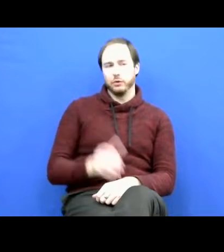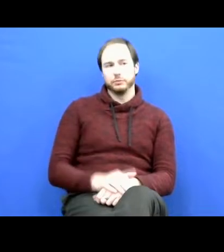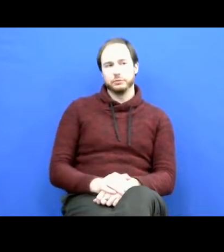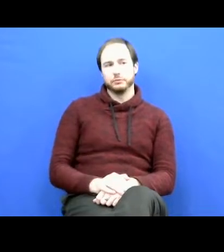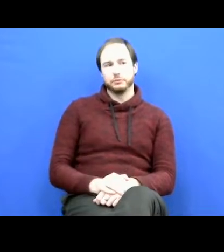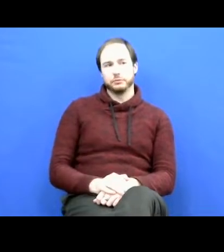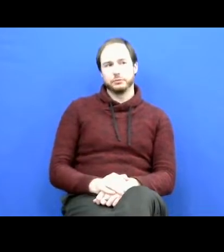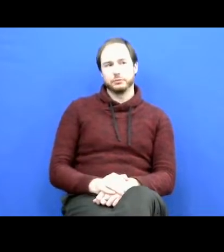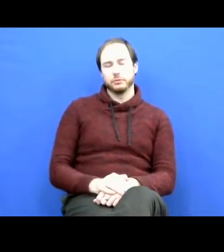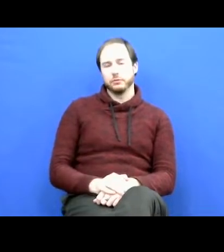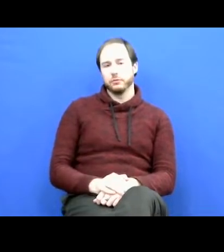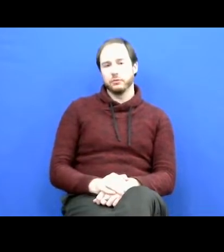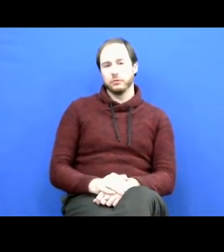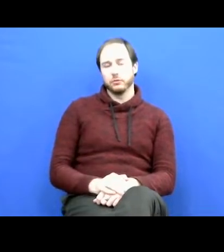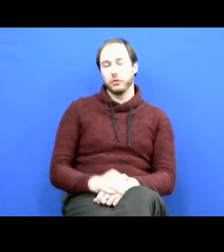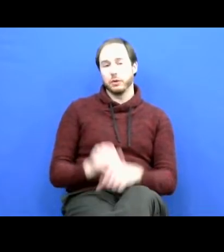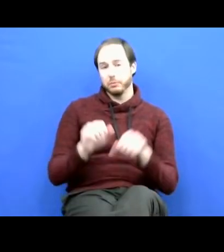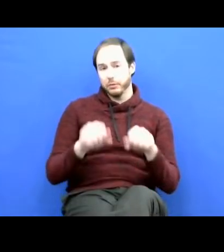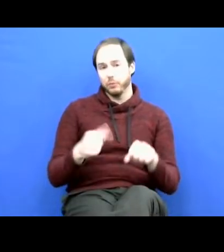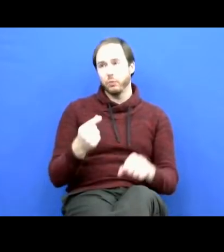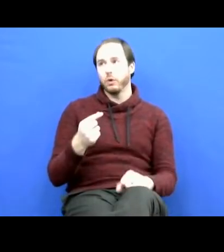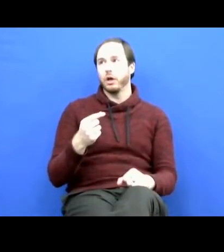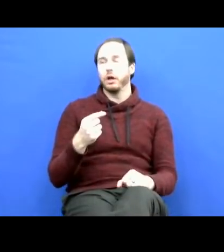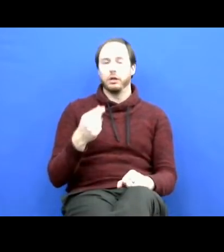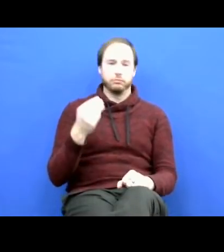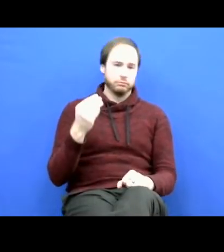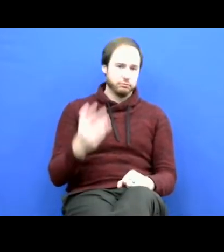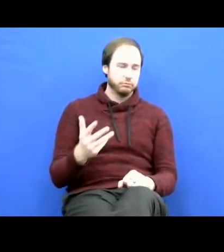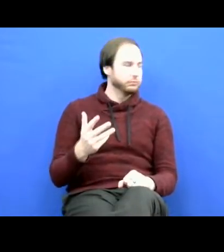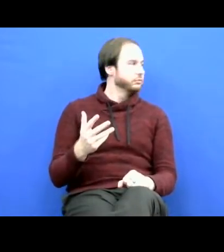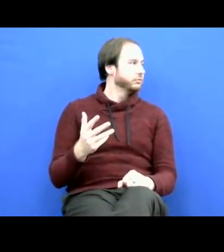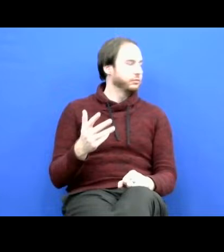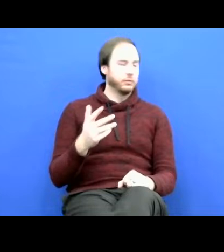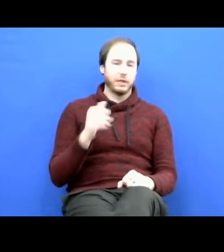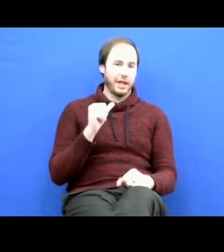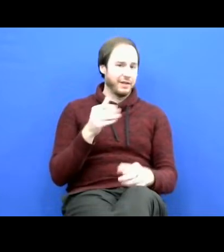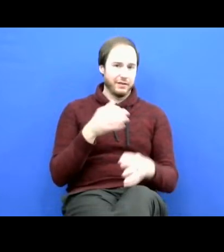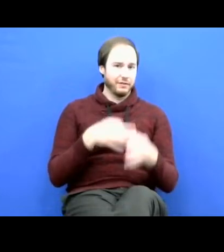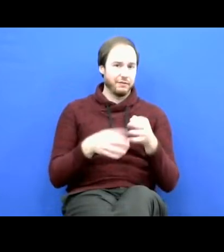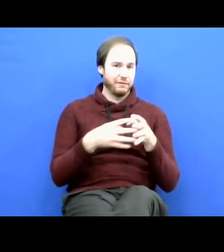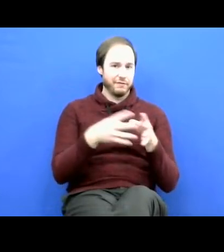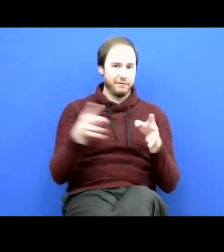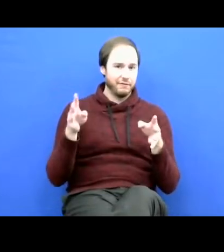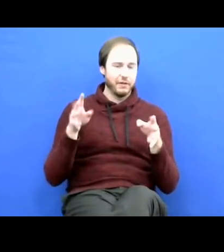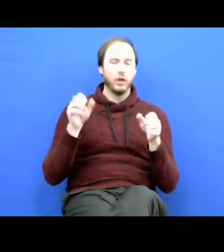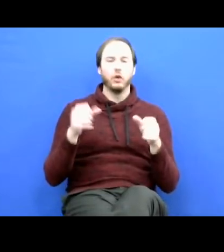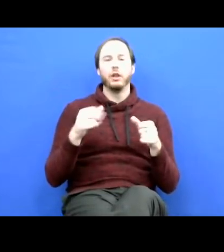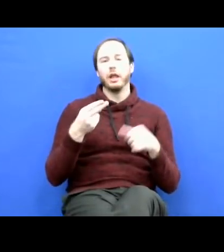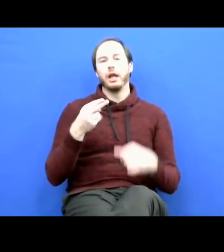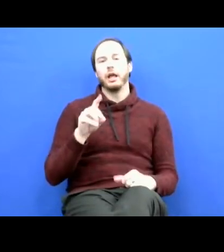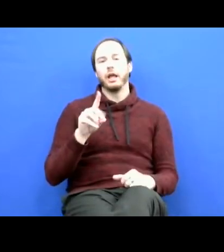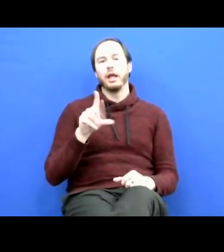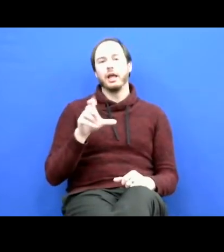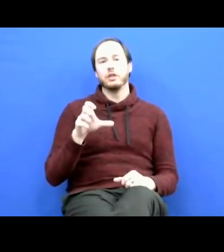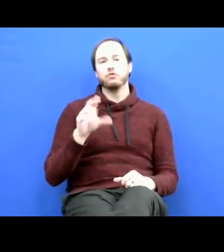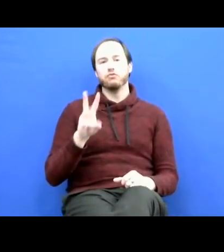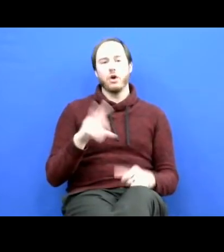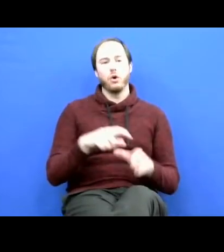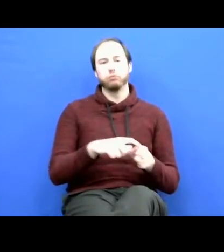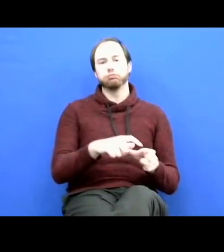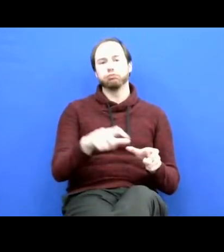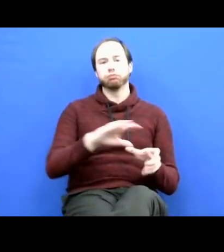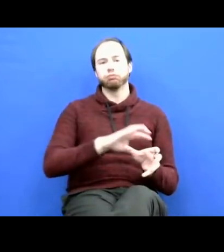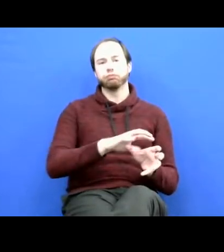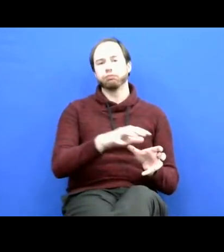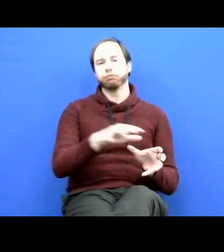the other possibility sometimes, like, just so you know, instead of a fence, it could also be like a hedgerow type of stuff, but the point is,